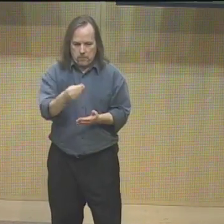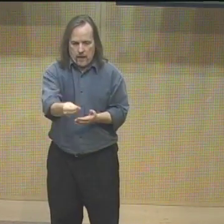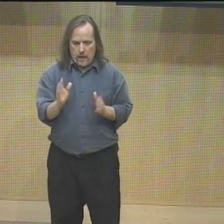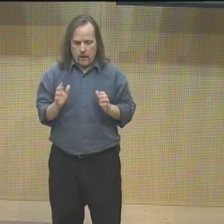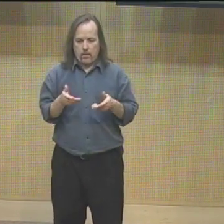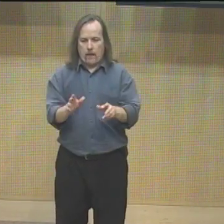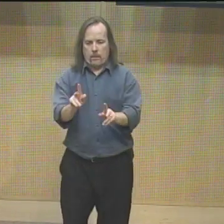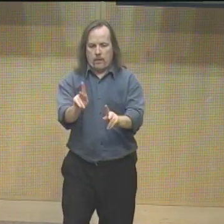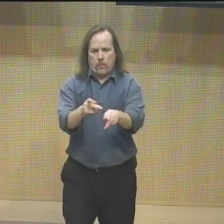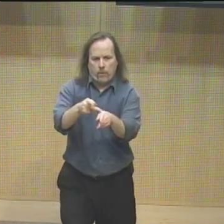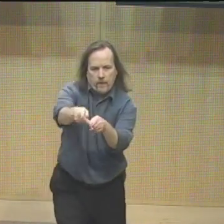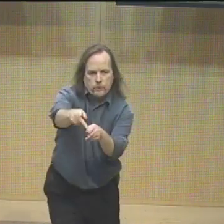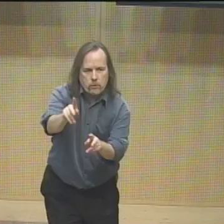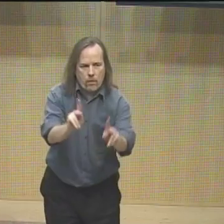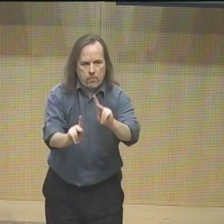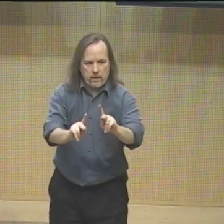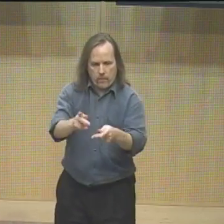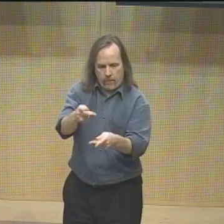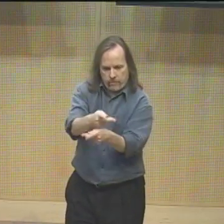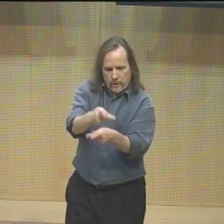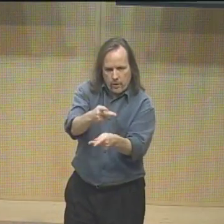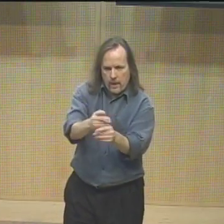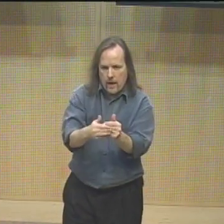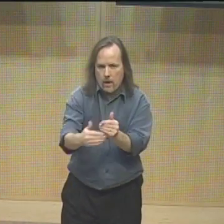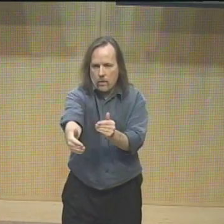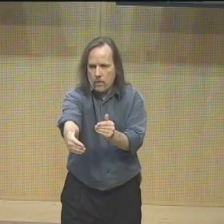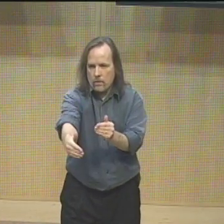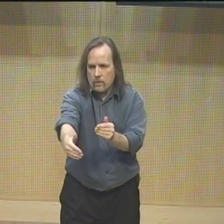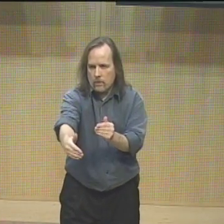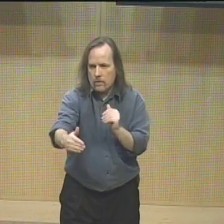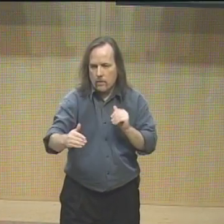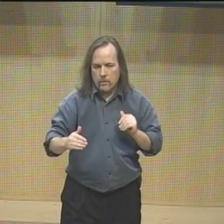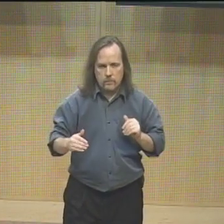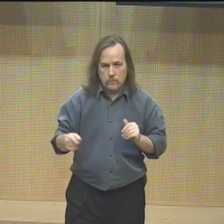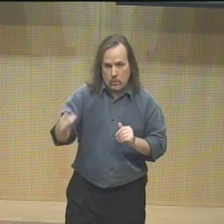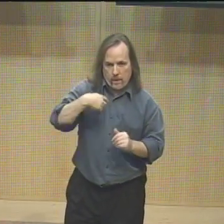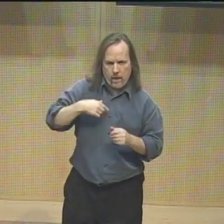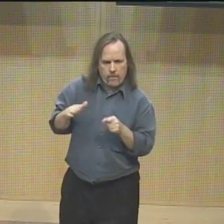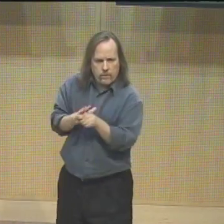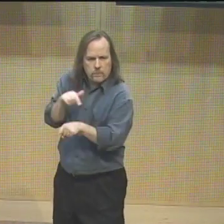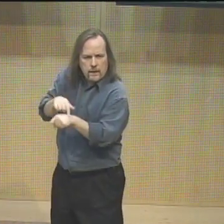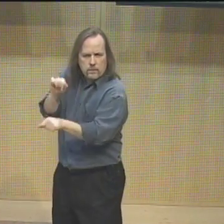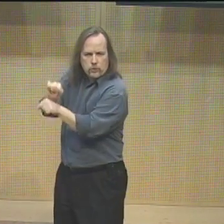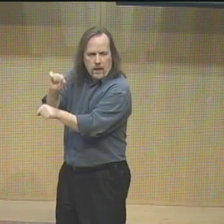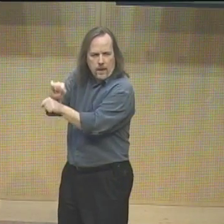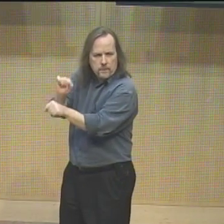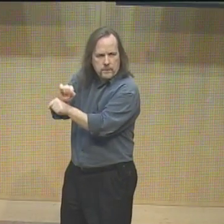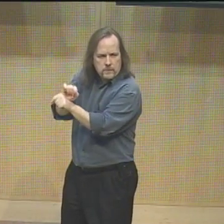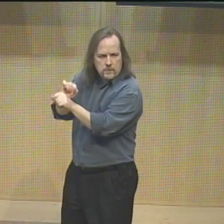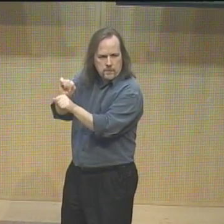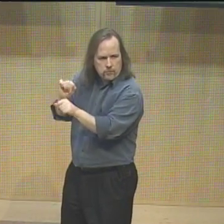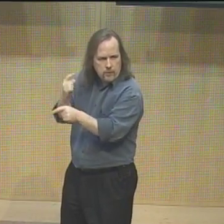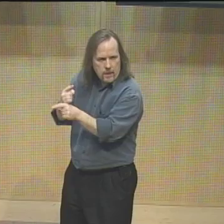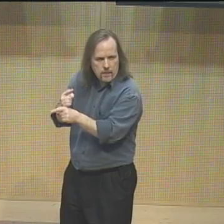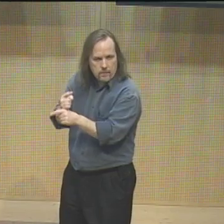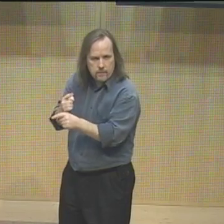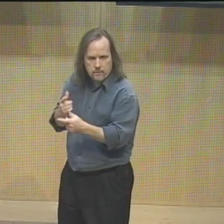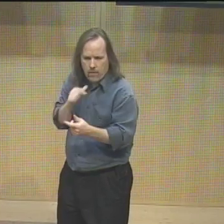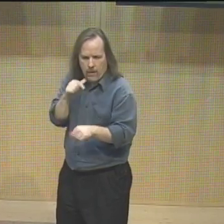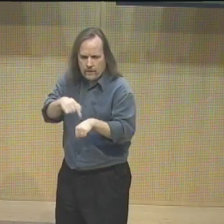What I just bought, like with professional individuals, so they know how they are and their age of working and how many years in their profession they will have. If